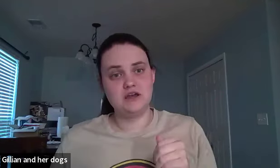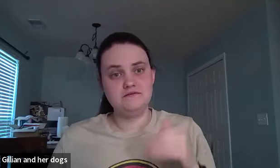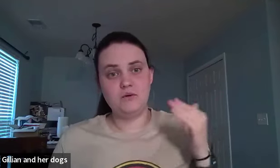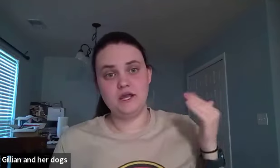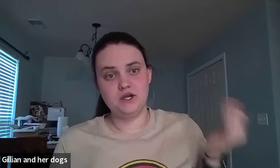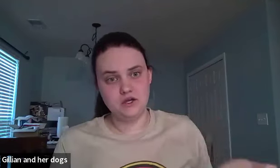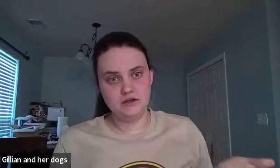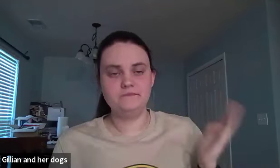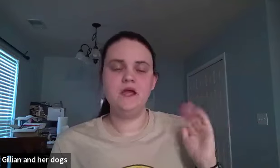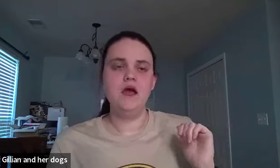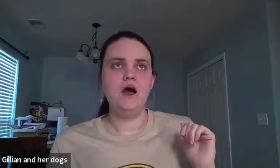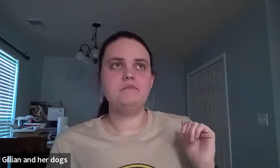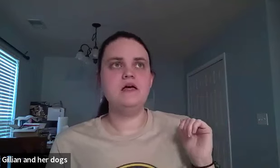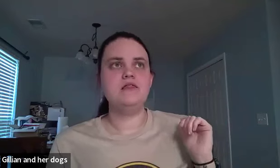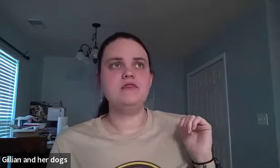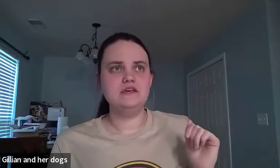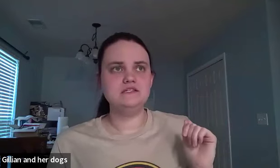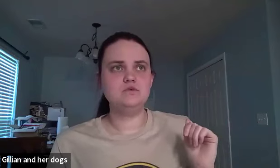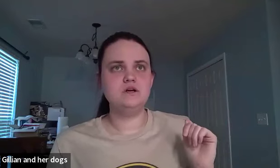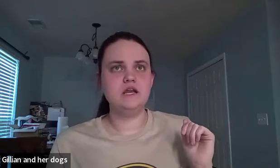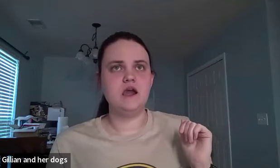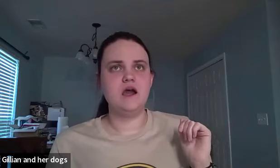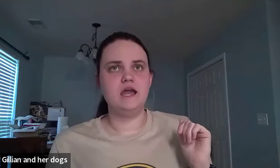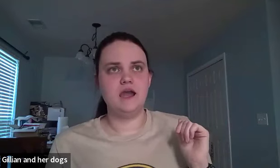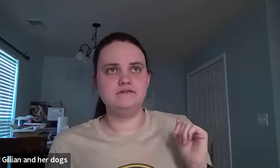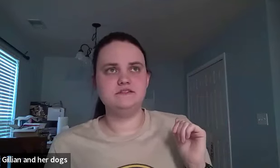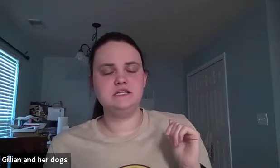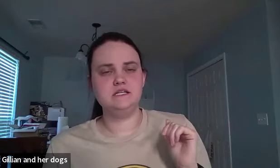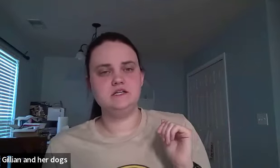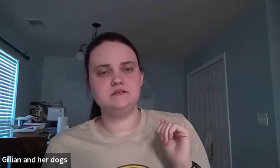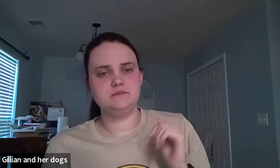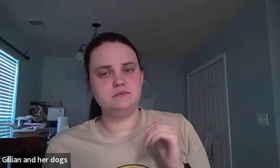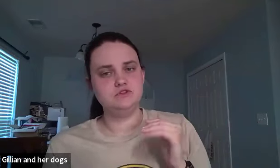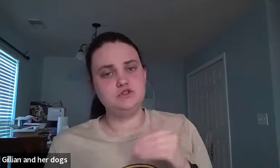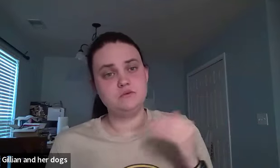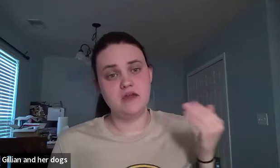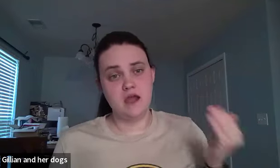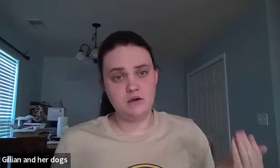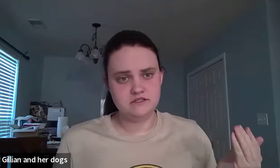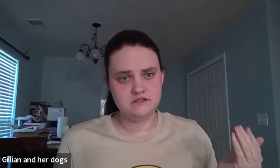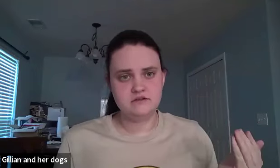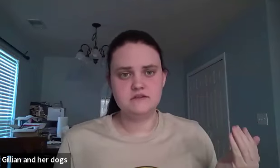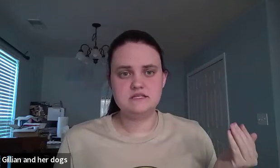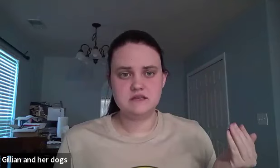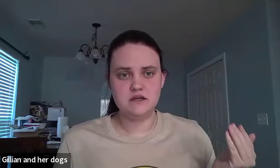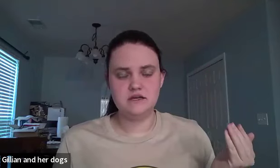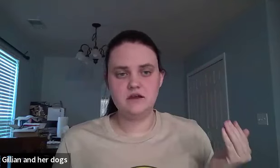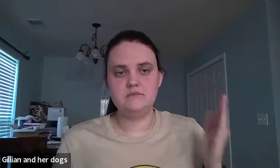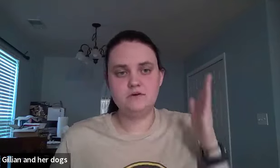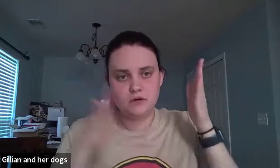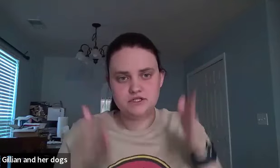chef or a cook. This one I have seen some people do without the sign for